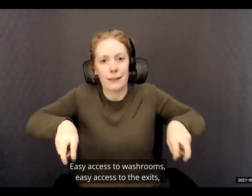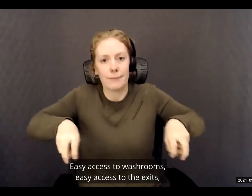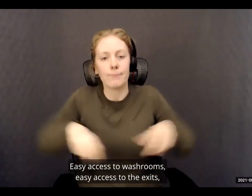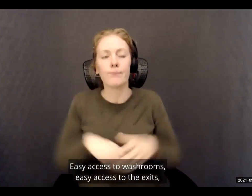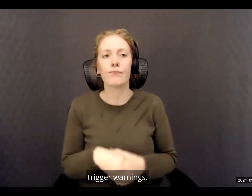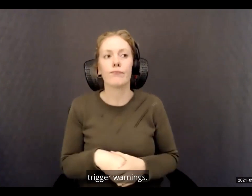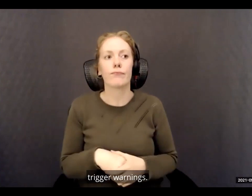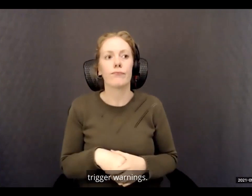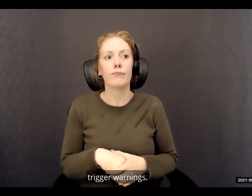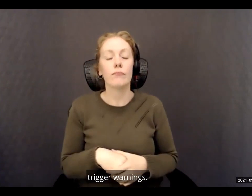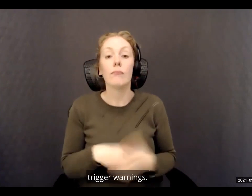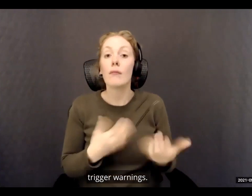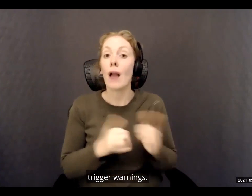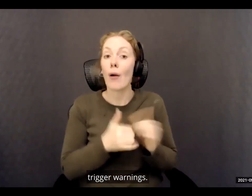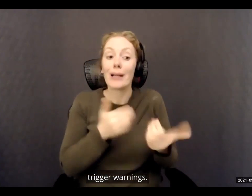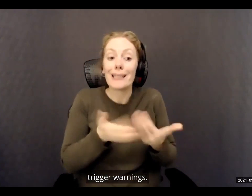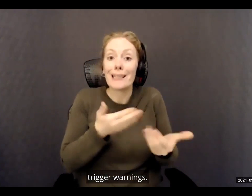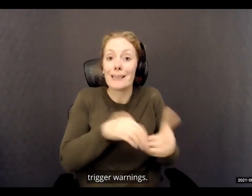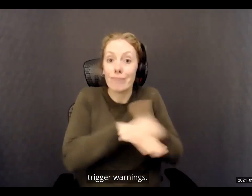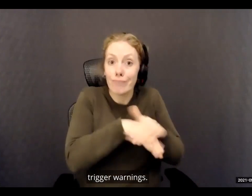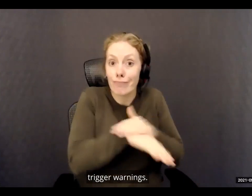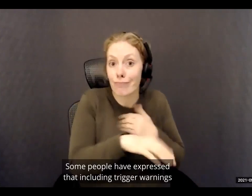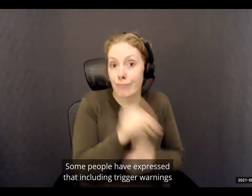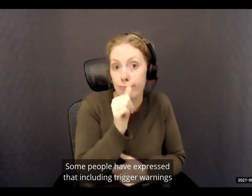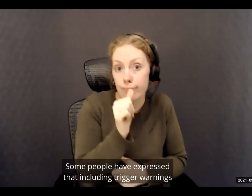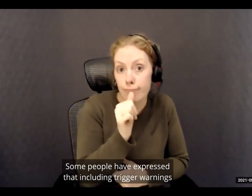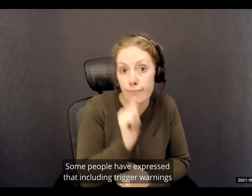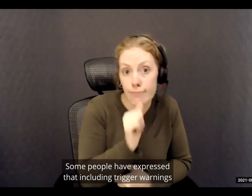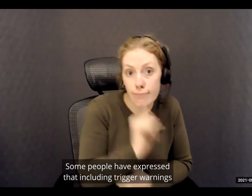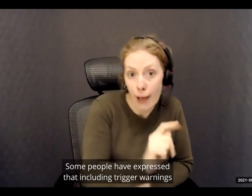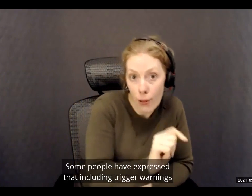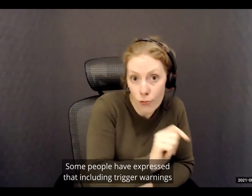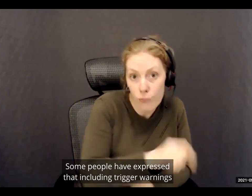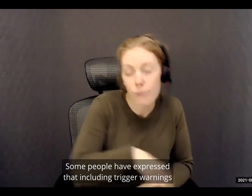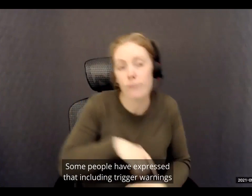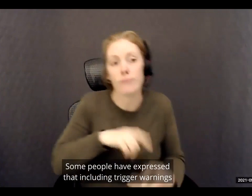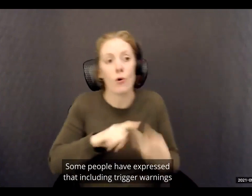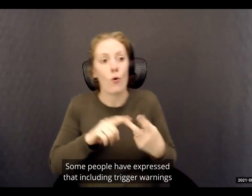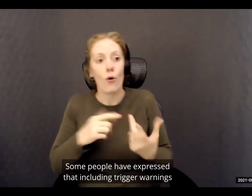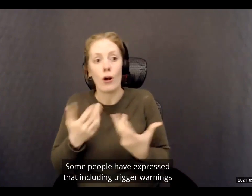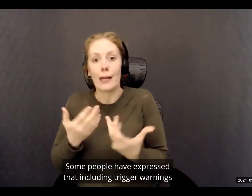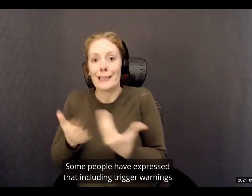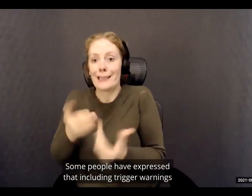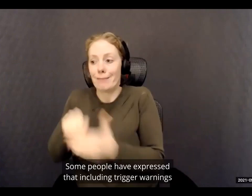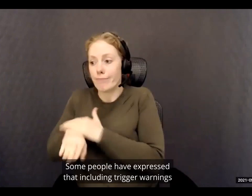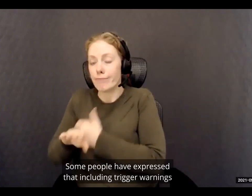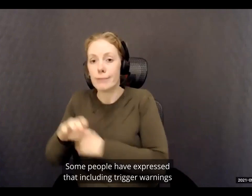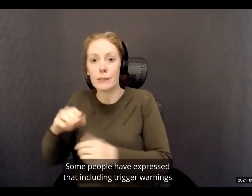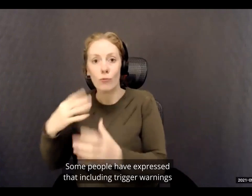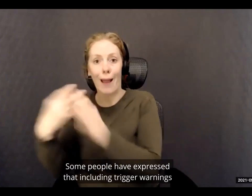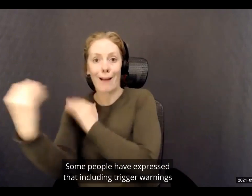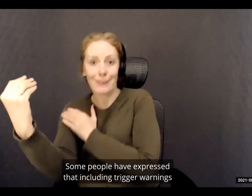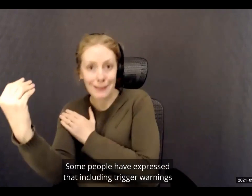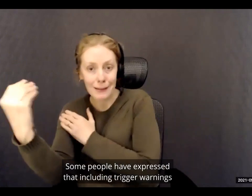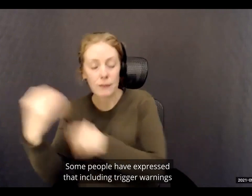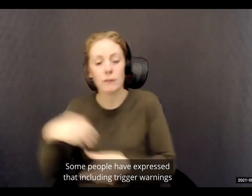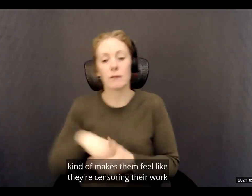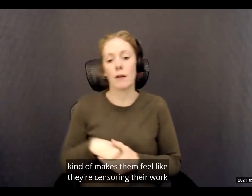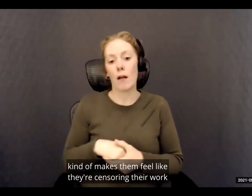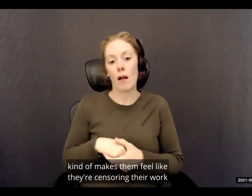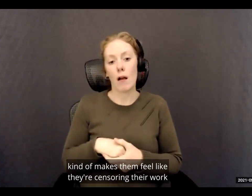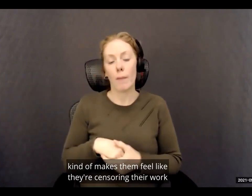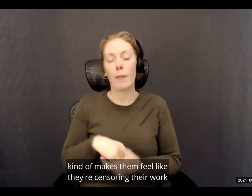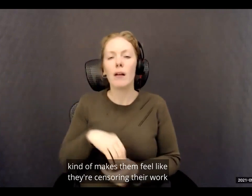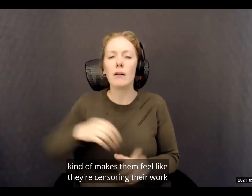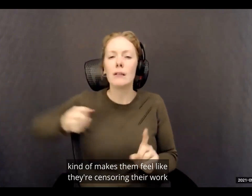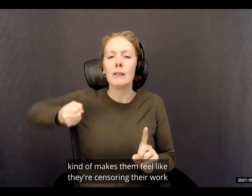exits, trigger warnings. Some people have expressed that including trigger warnings